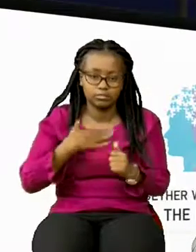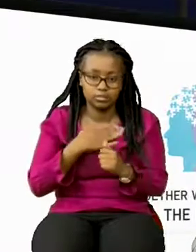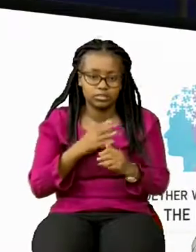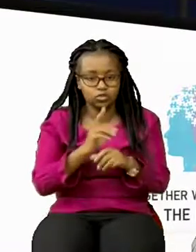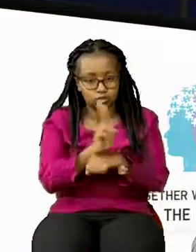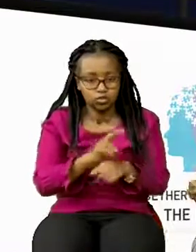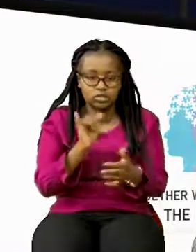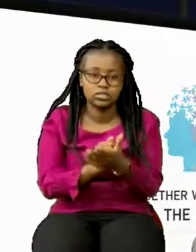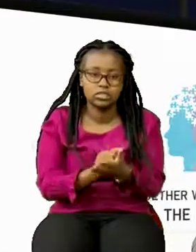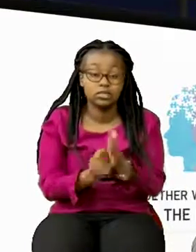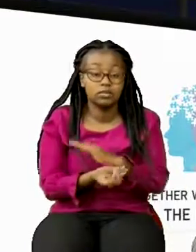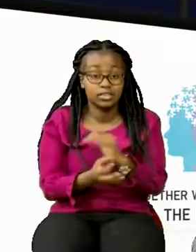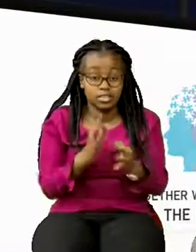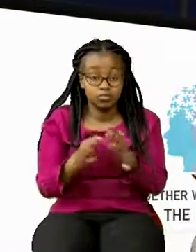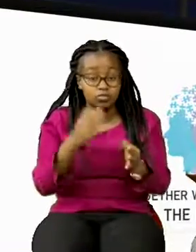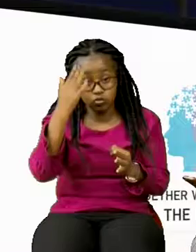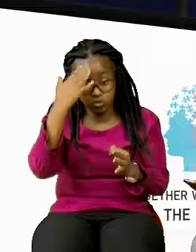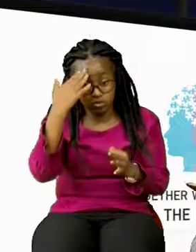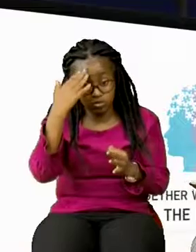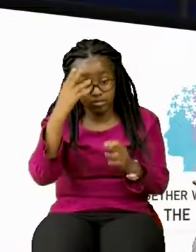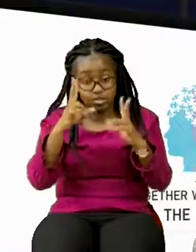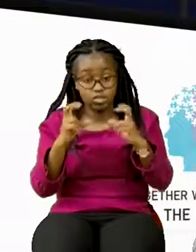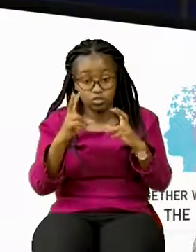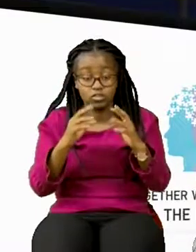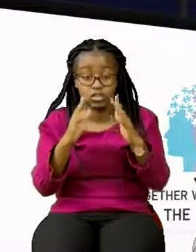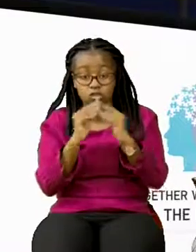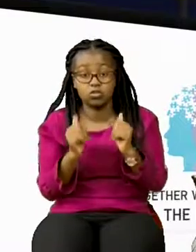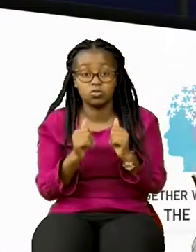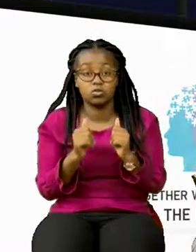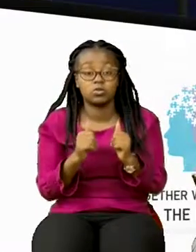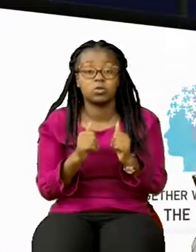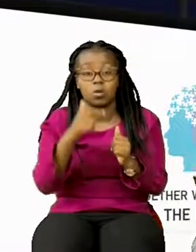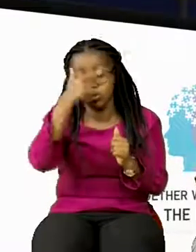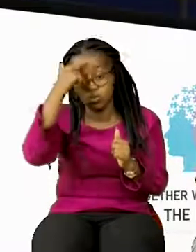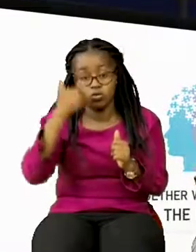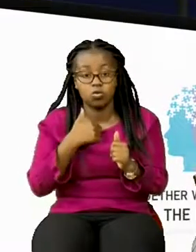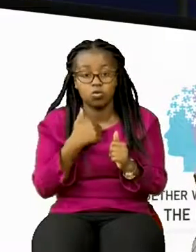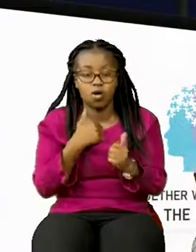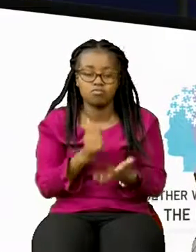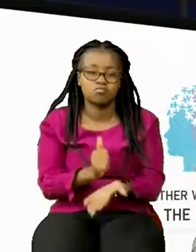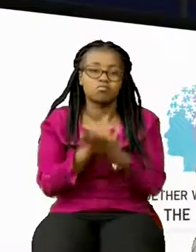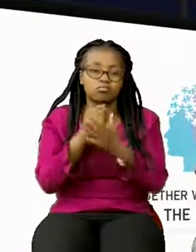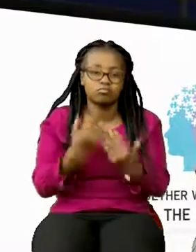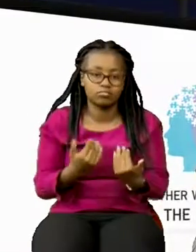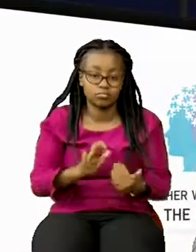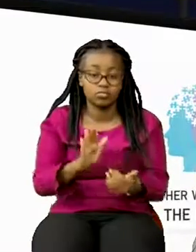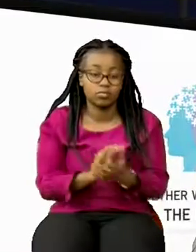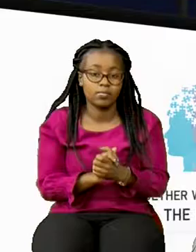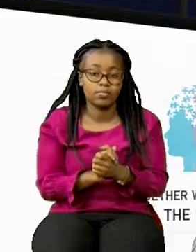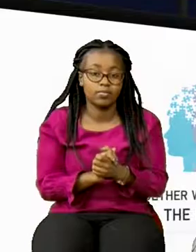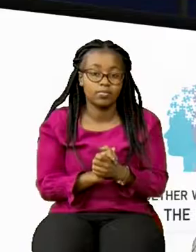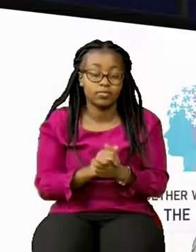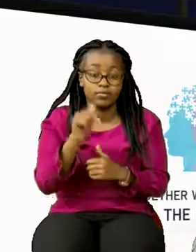them, because it is advised, if you know it's an issue in your house, we administer that because you're going to be helping your child.